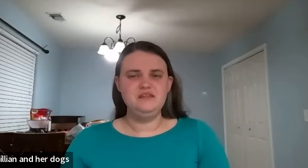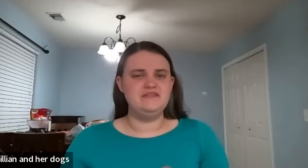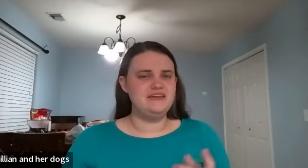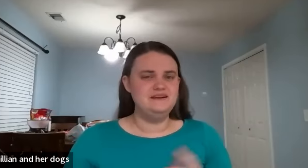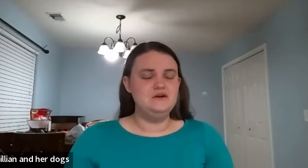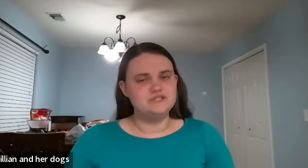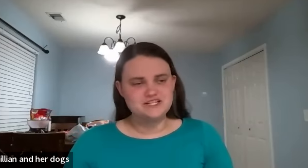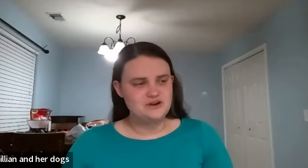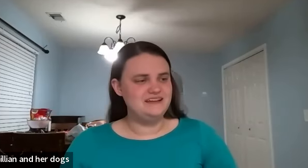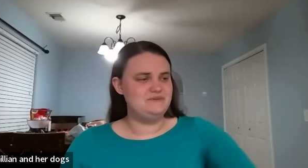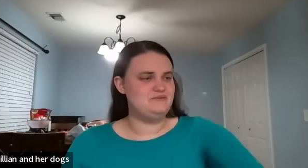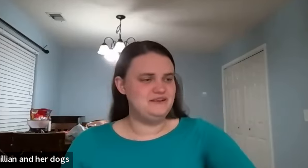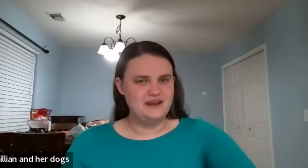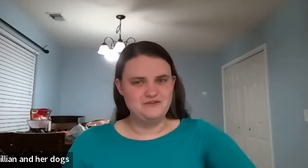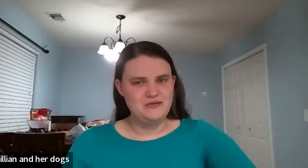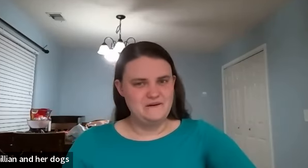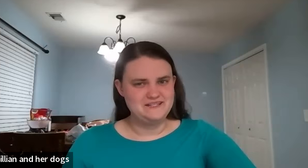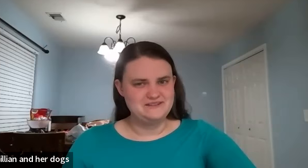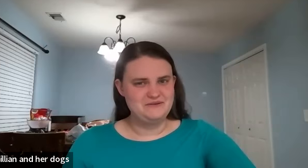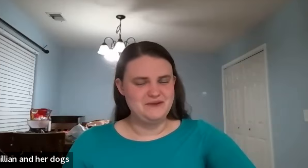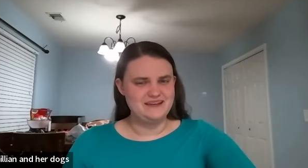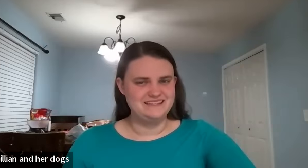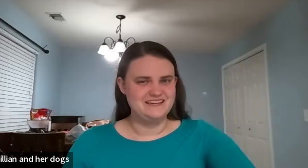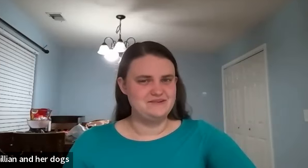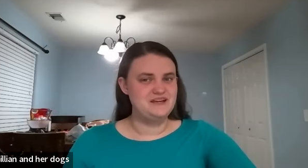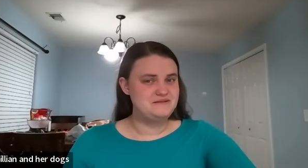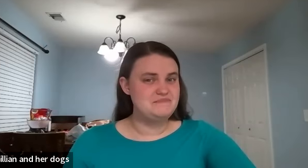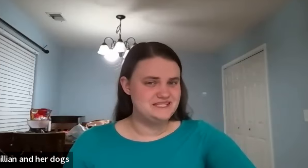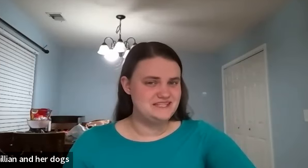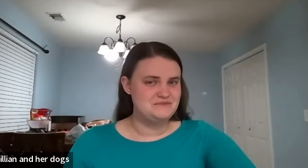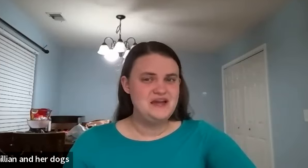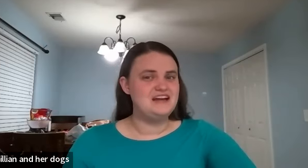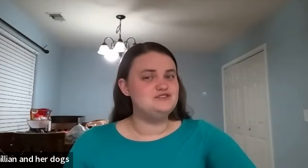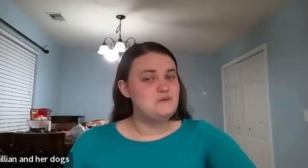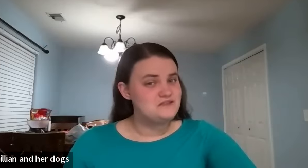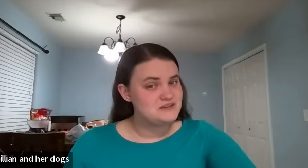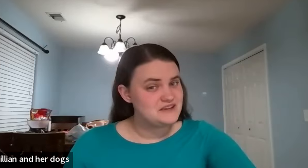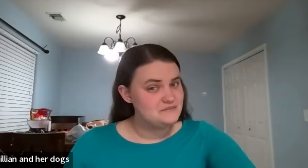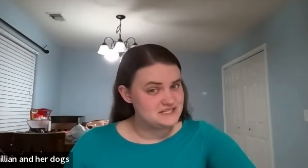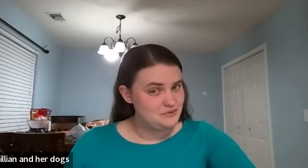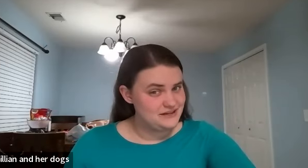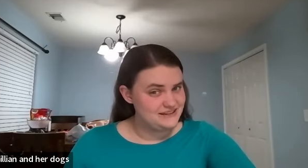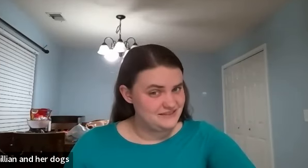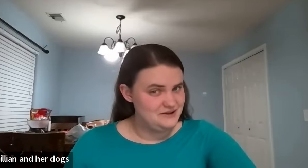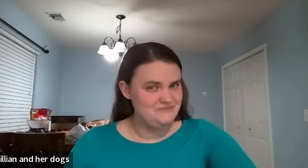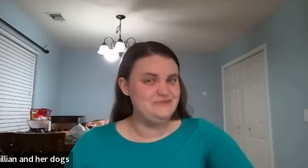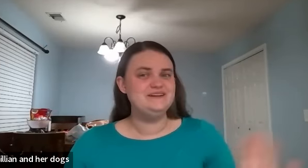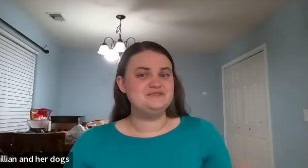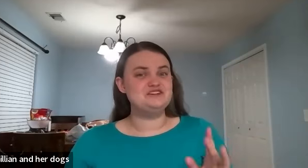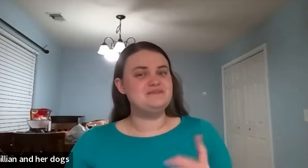and then which i try to be really careful with how i do that with my kids like if i'm telling them i missed them i do not want them to think i'm disappointed in them so i try to